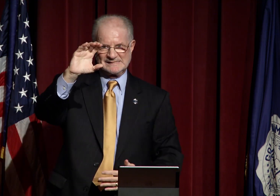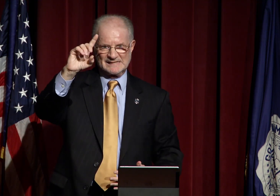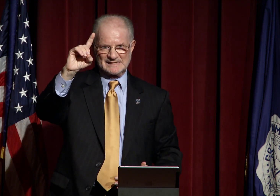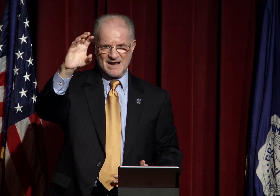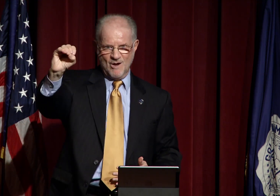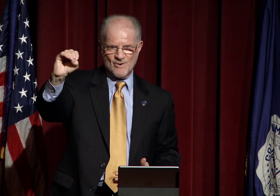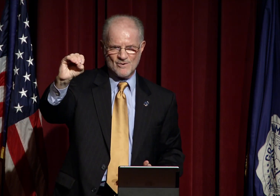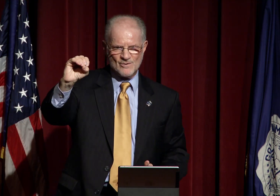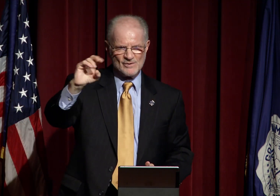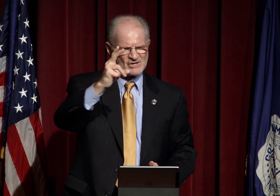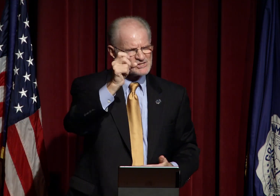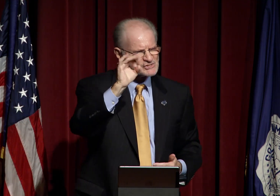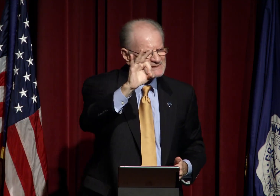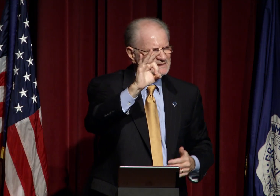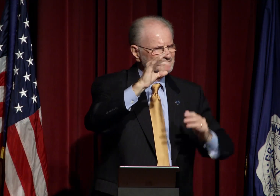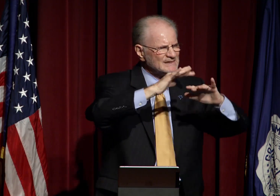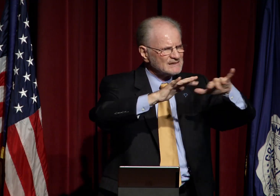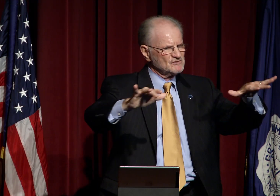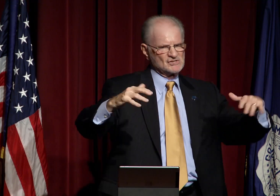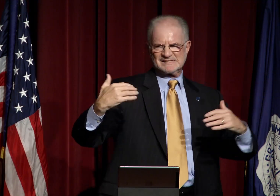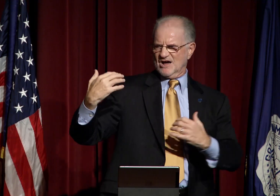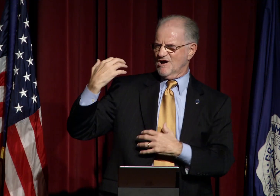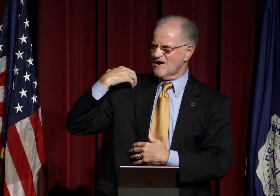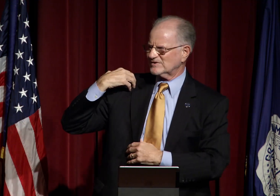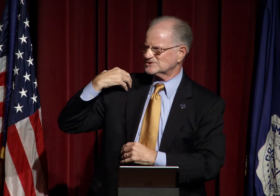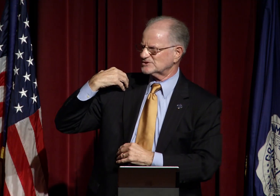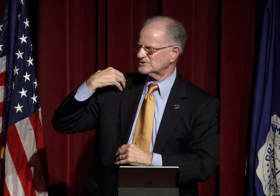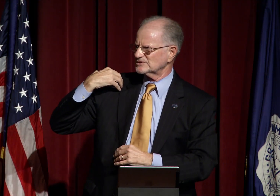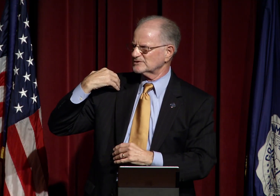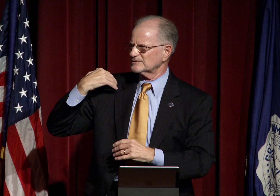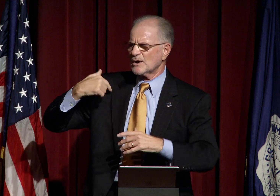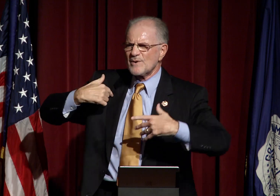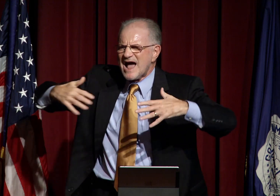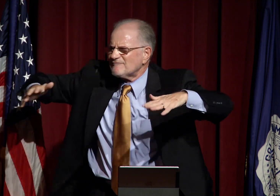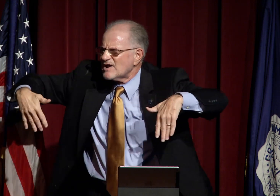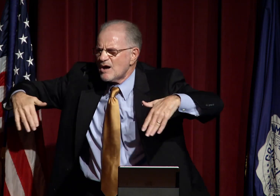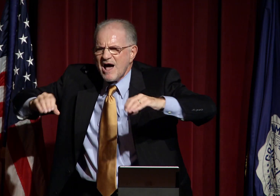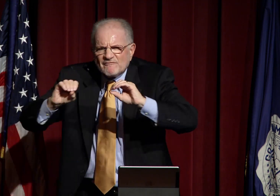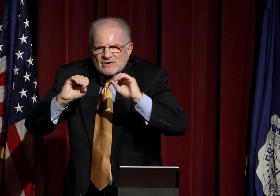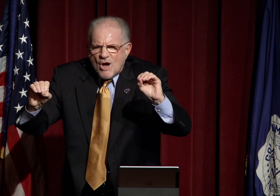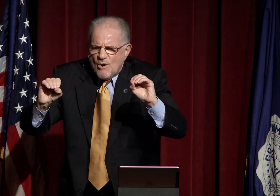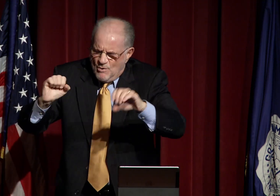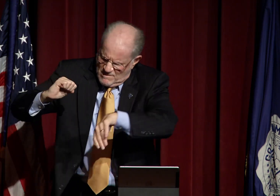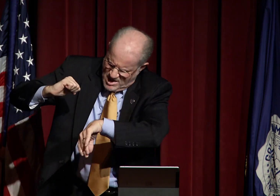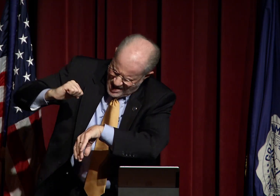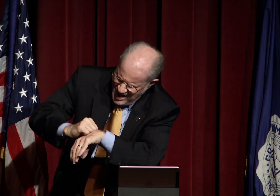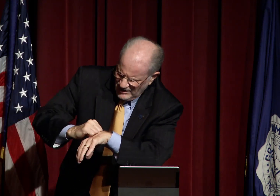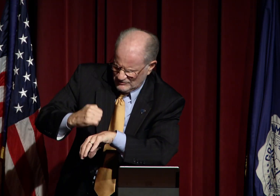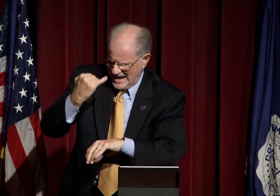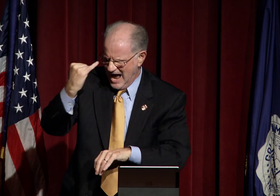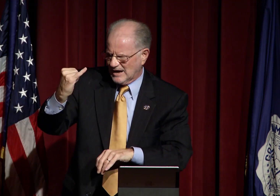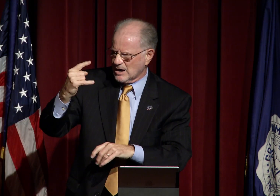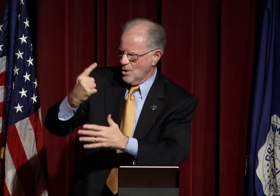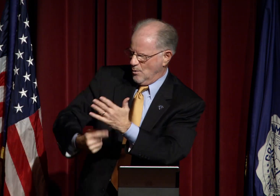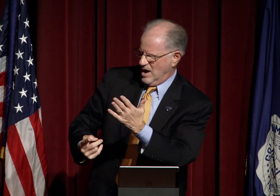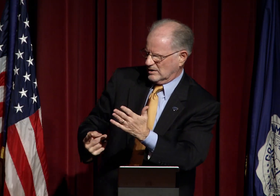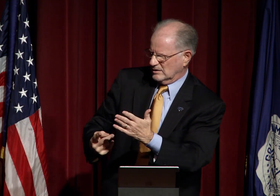will be going with our new CDO, Chief Diversity Officer. We at present have no